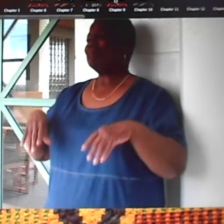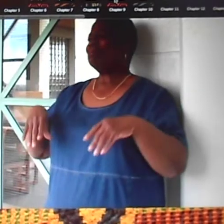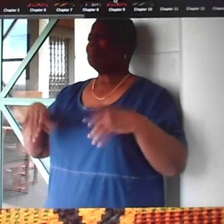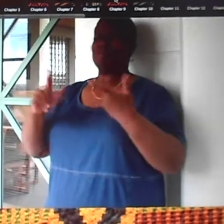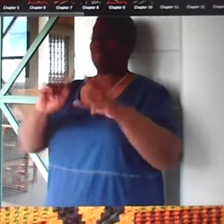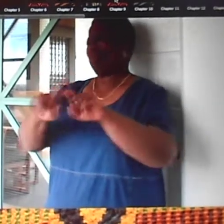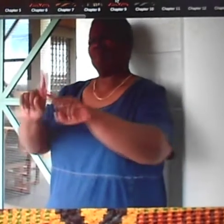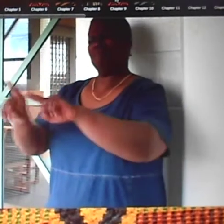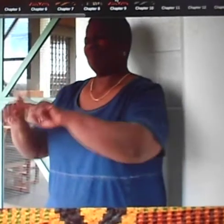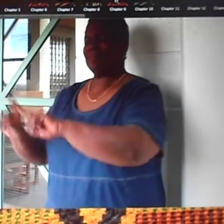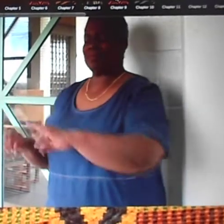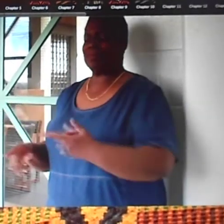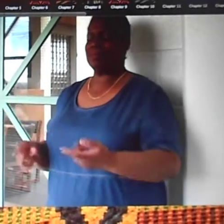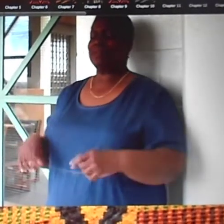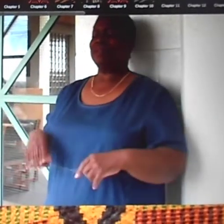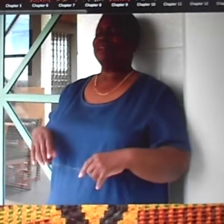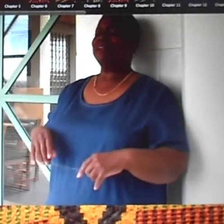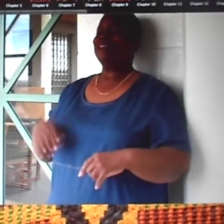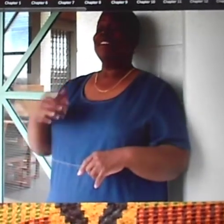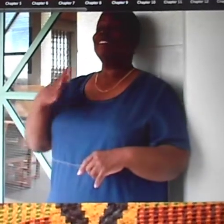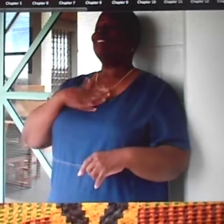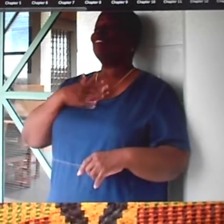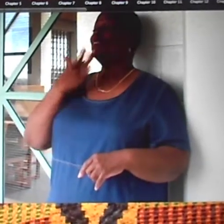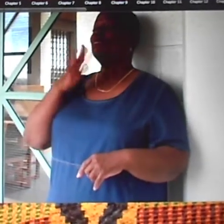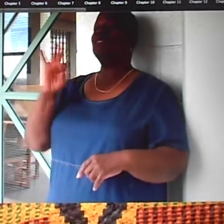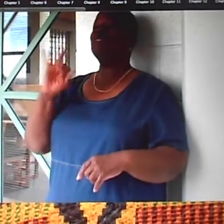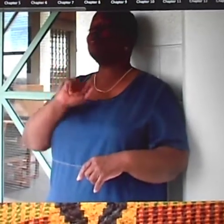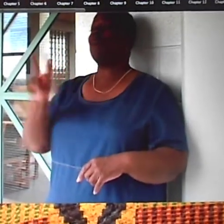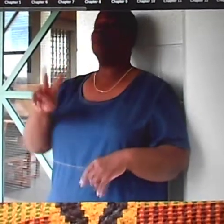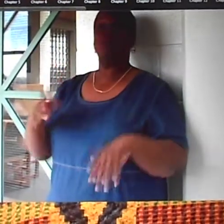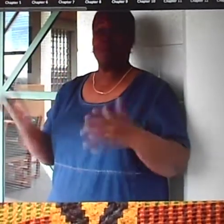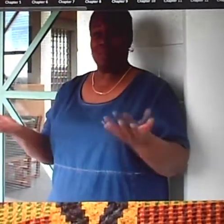bathroom, cleaning the hallway, just a variety of different things.